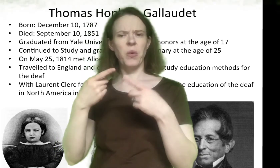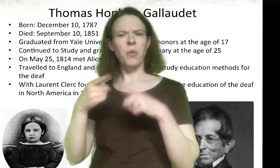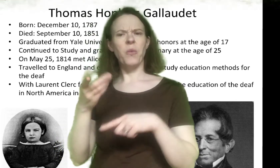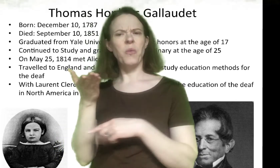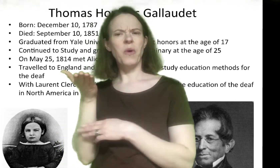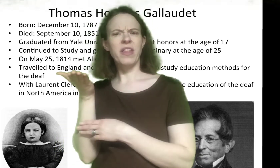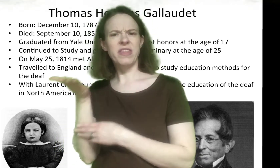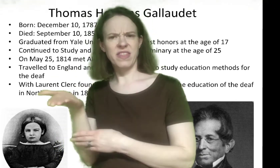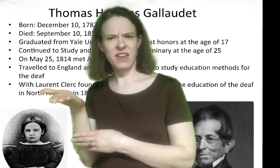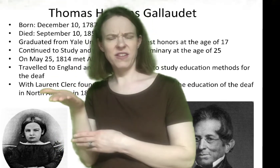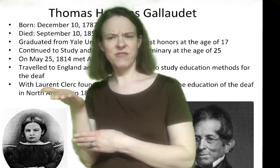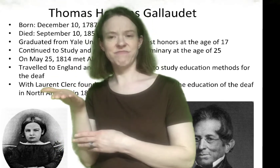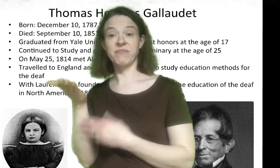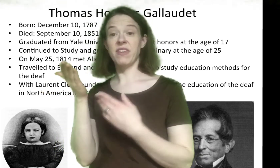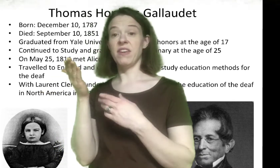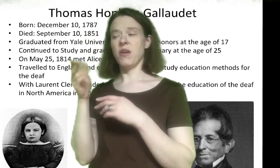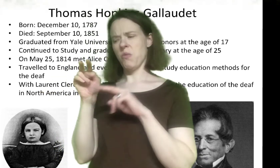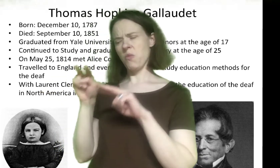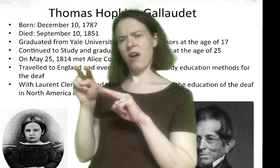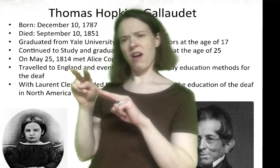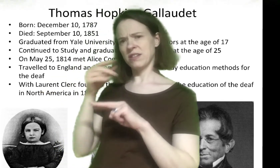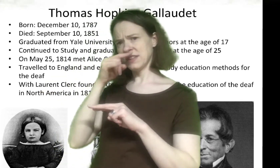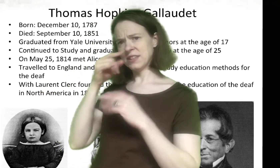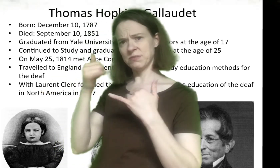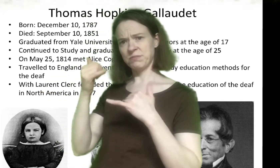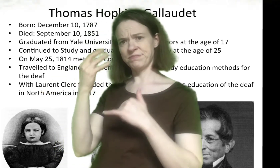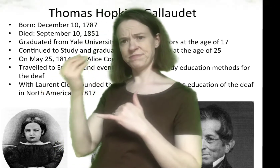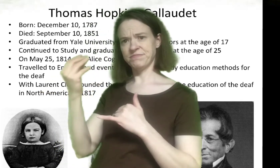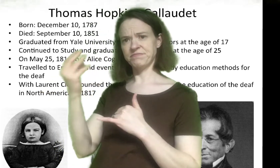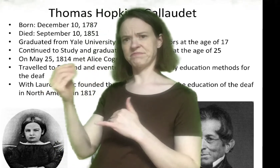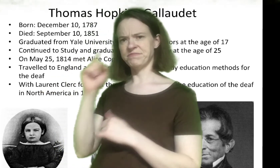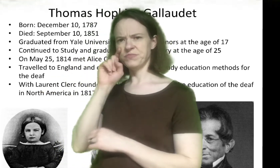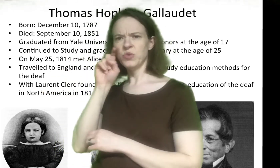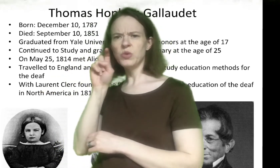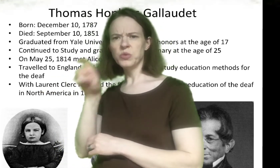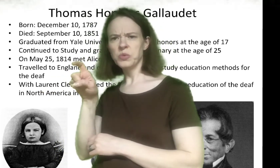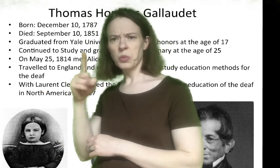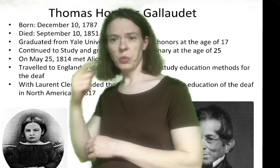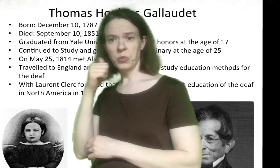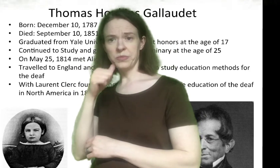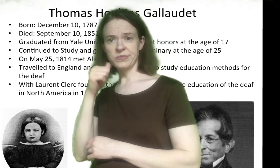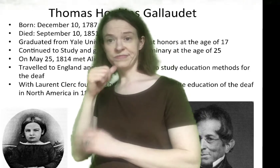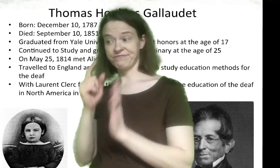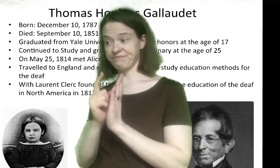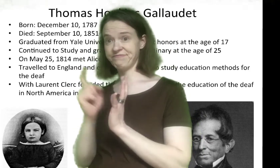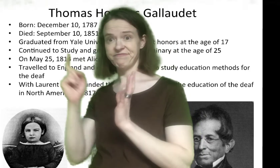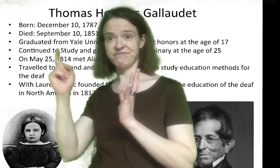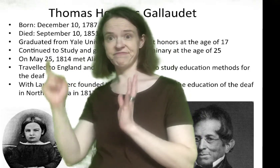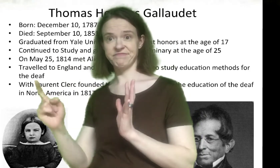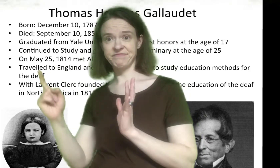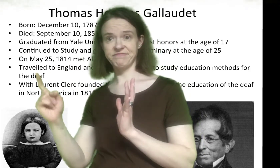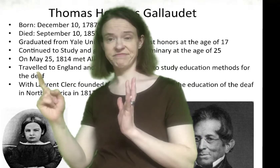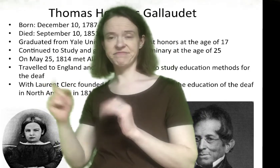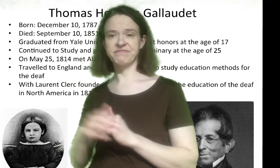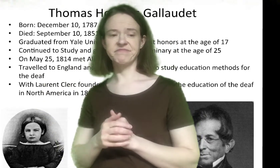temporarily, and while he was there, he was watching the kids playing outside and noticed one girl off by